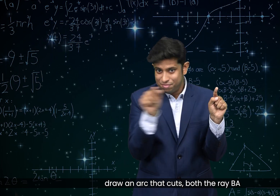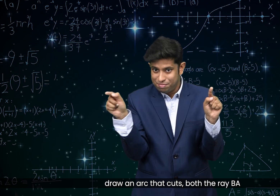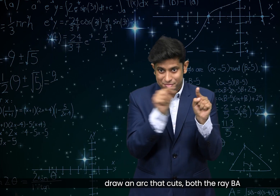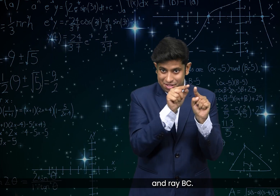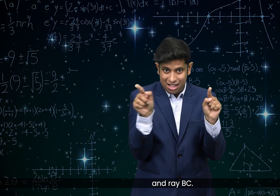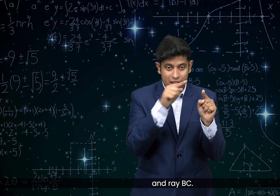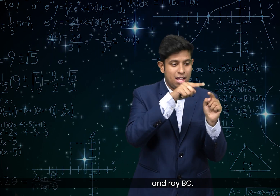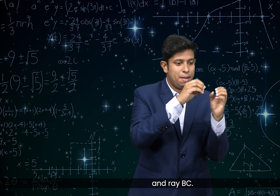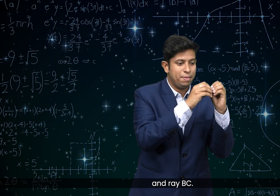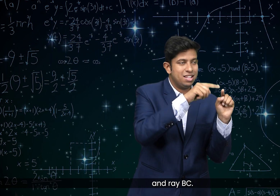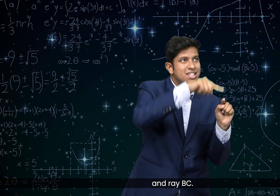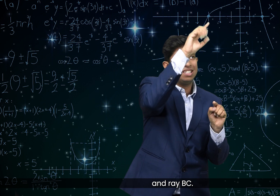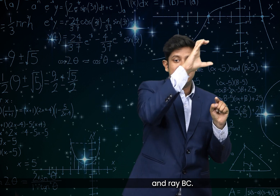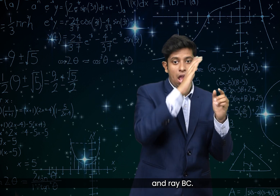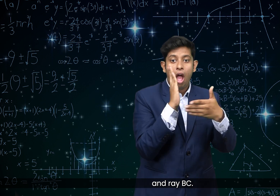BA and ray BC.